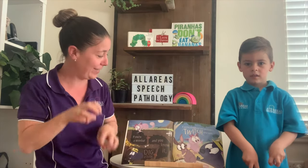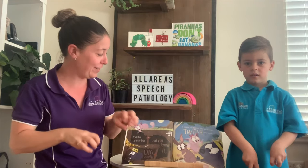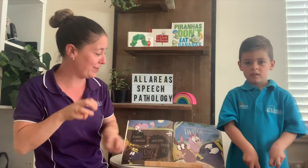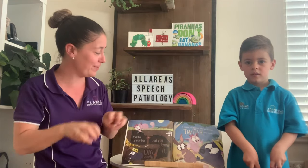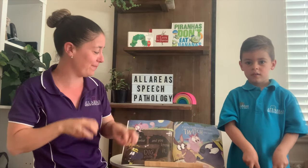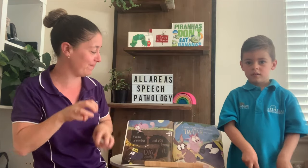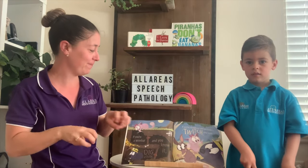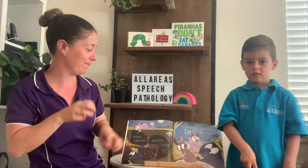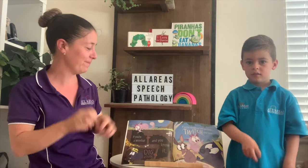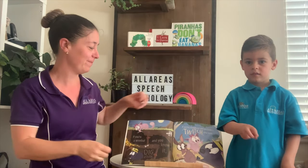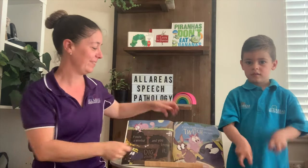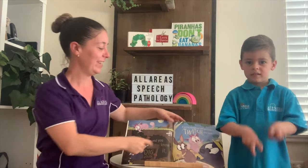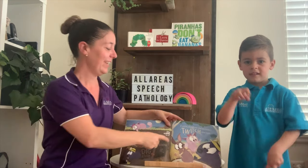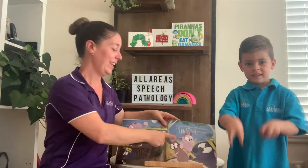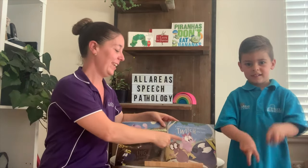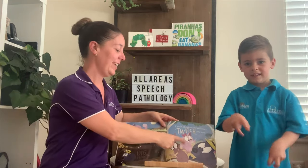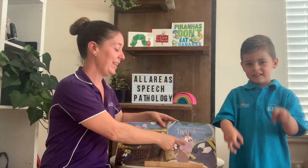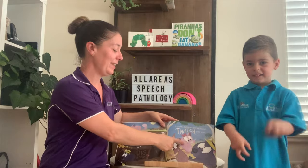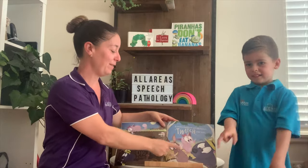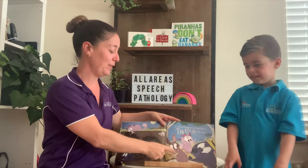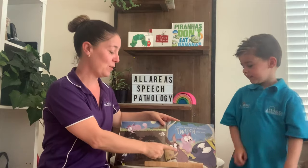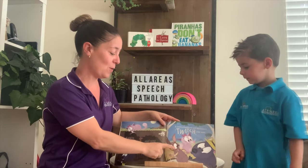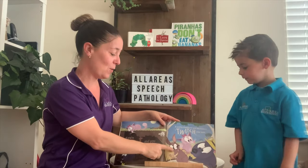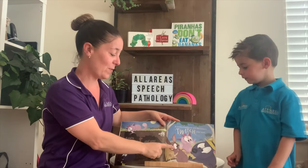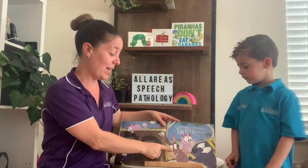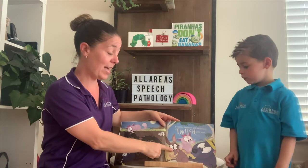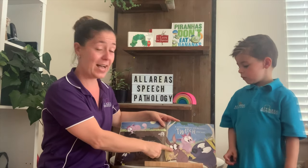your hole. If you're a